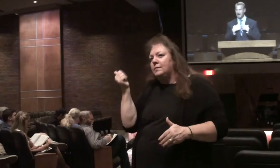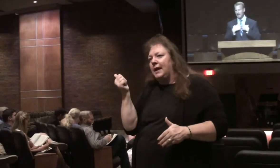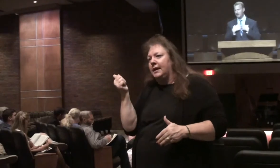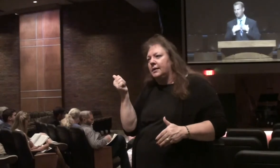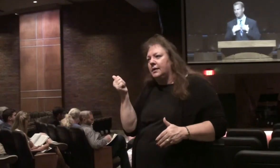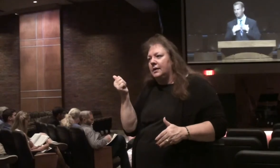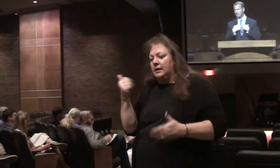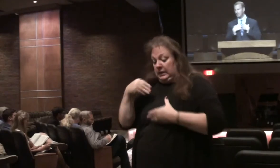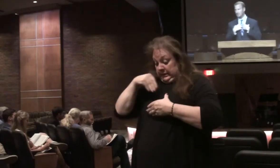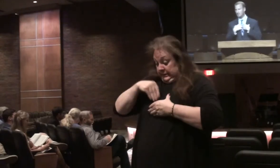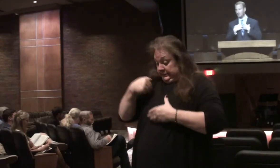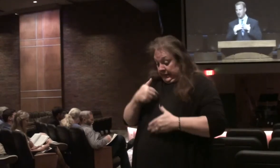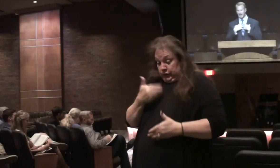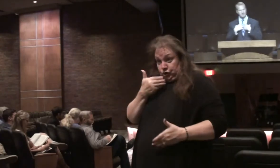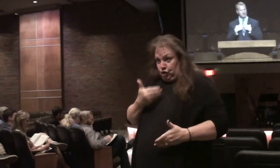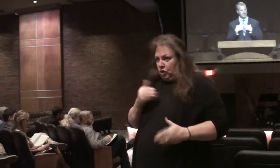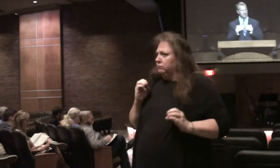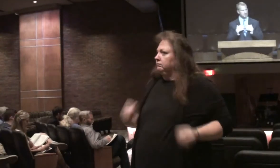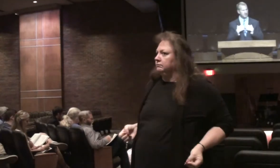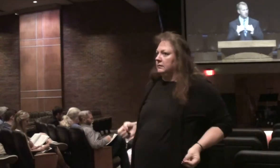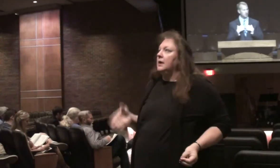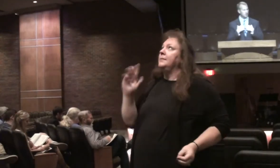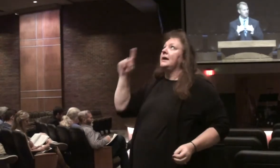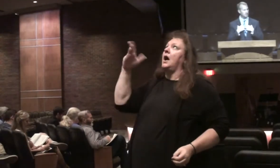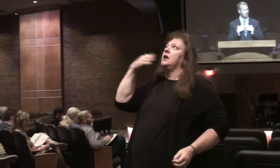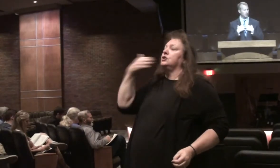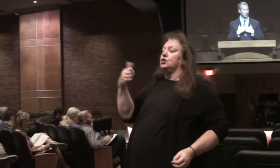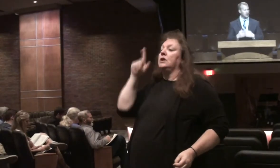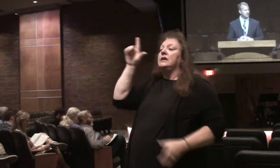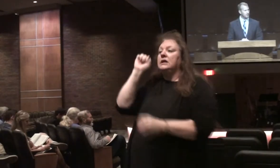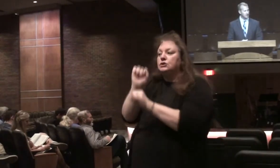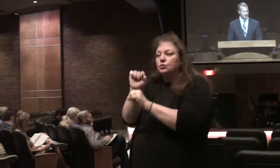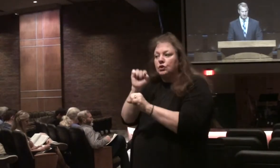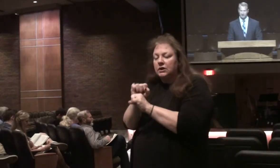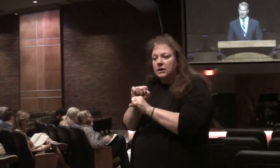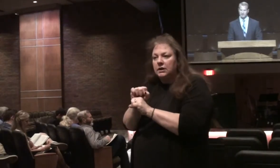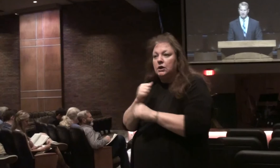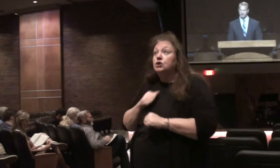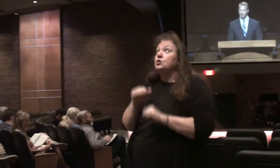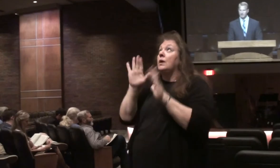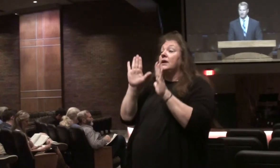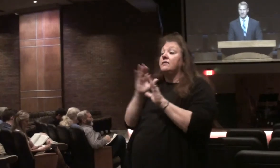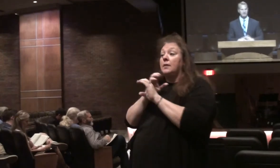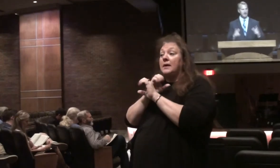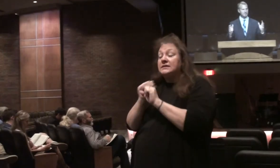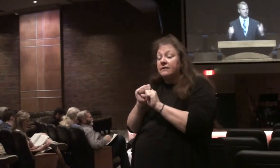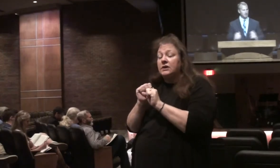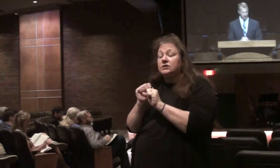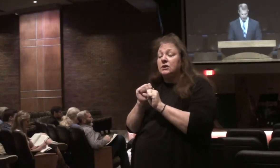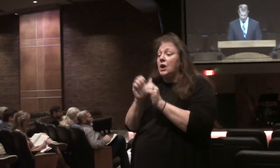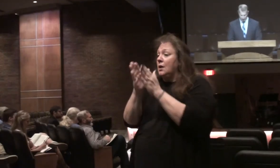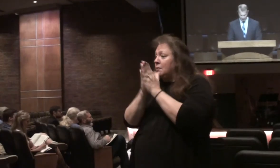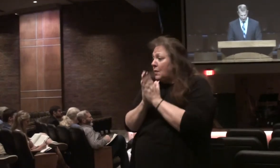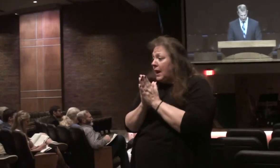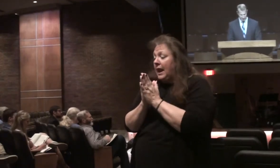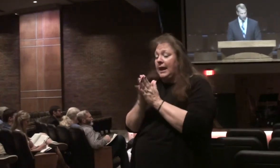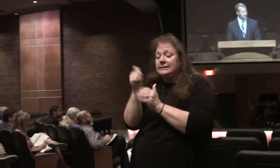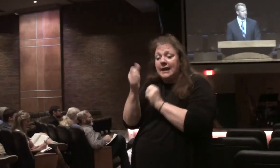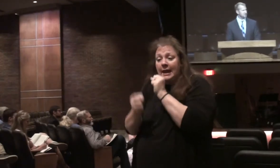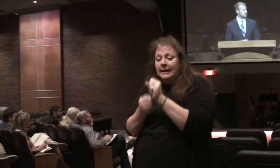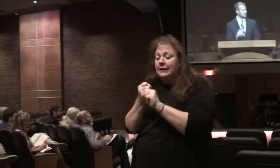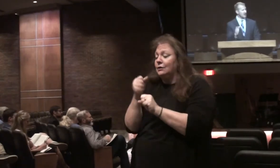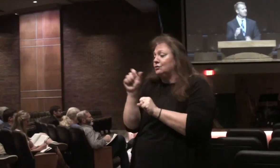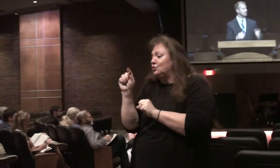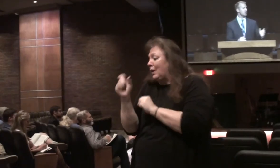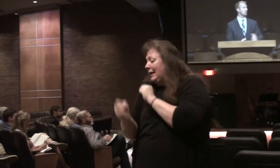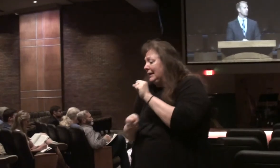good in man. But God is good and He is at work. We don't give up on the salvation of unbelievers even after a year, 10 years, 20